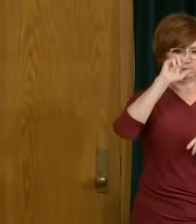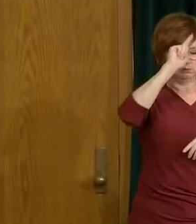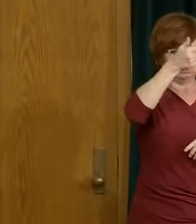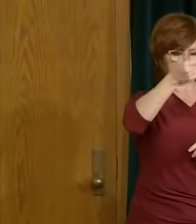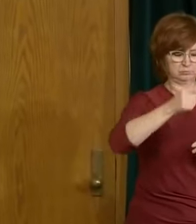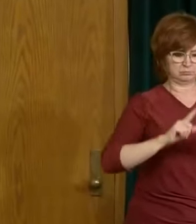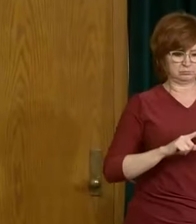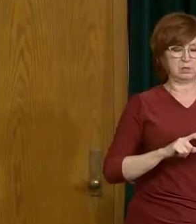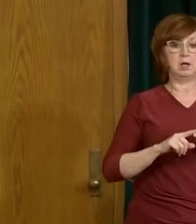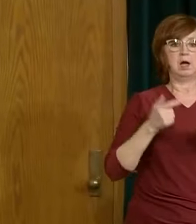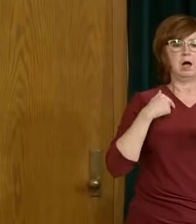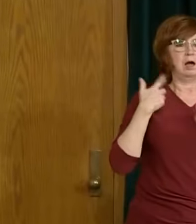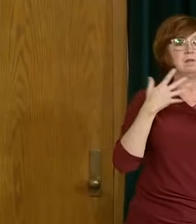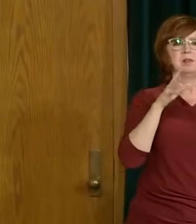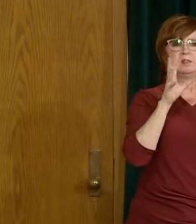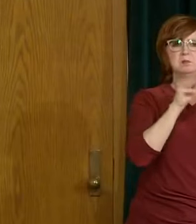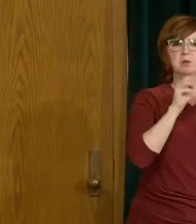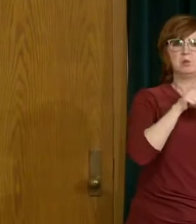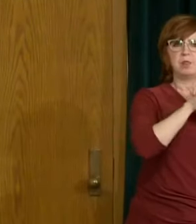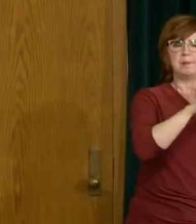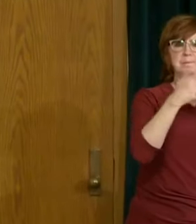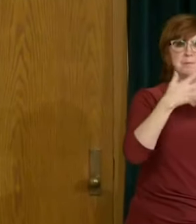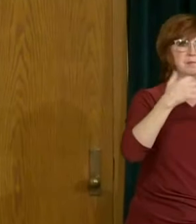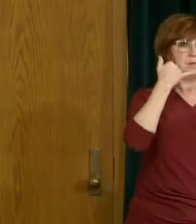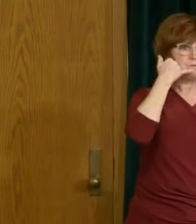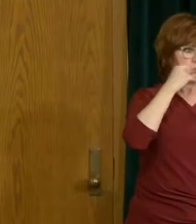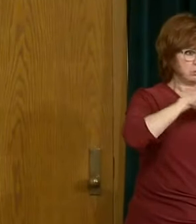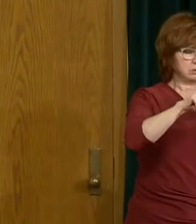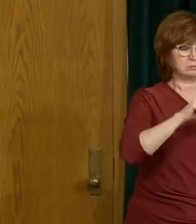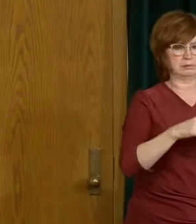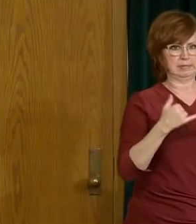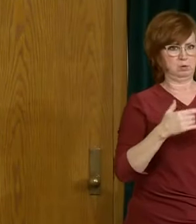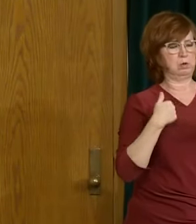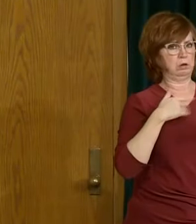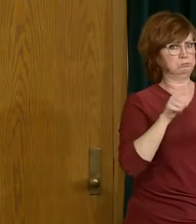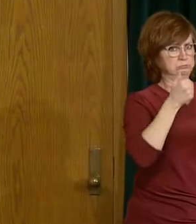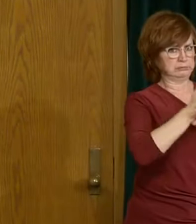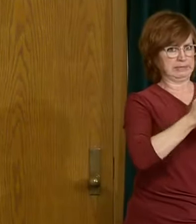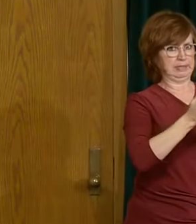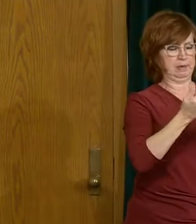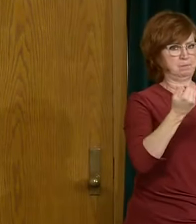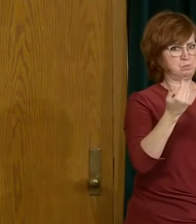The plan there, and I believe it's in place now, is anyone who wishes to be tested